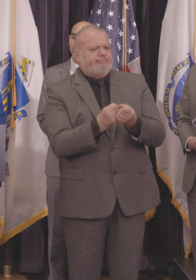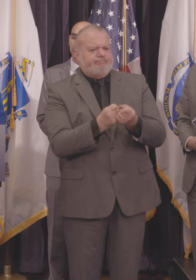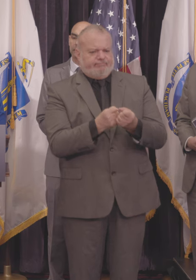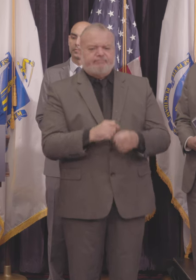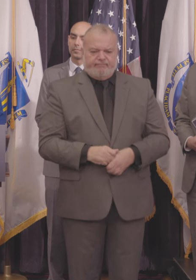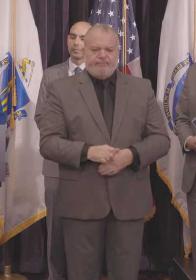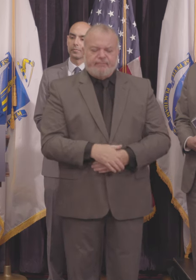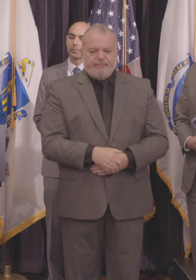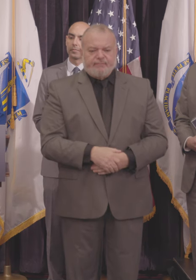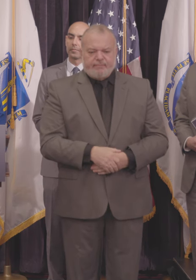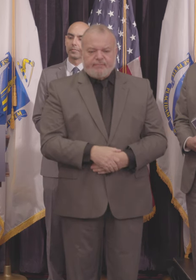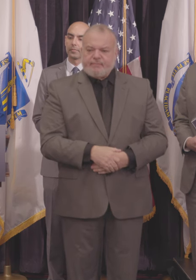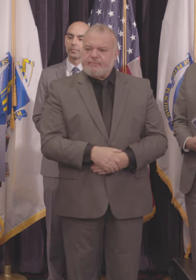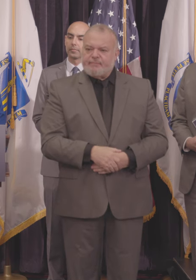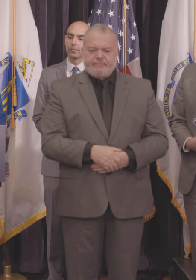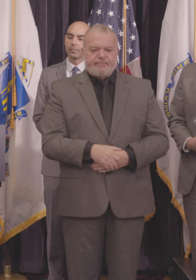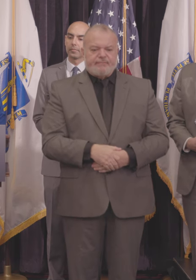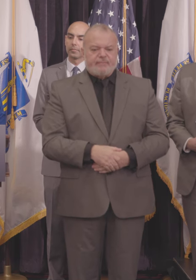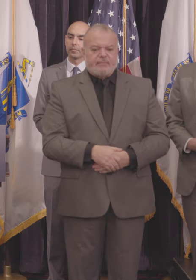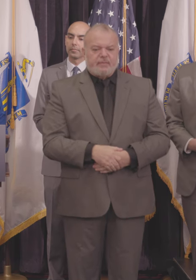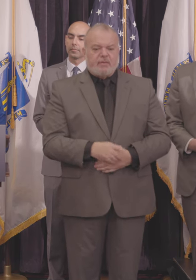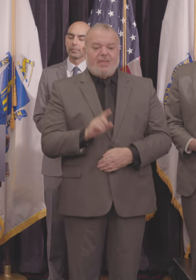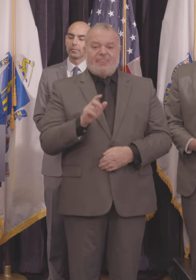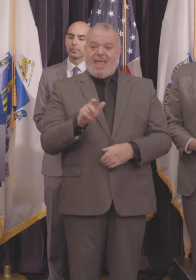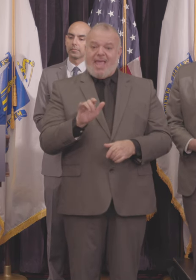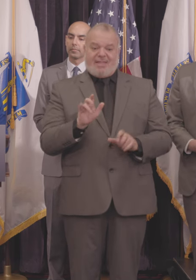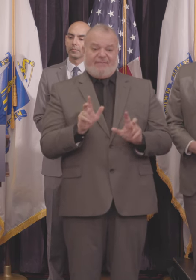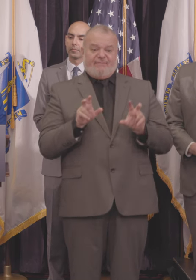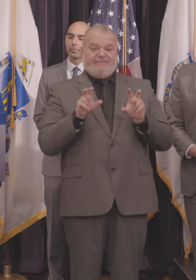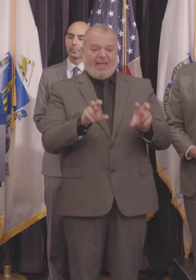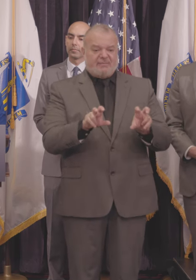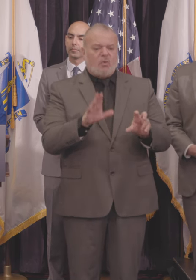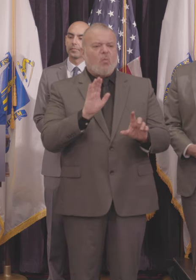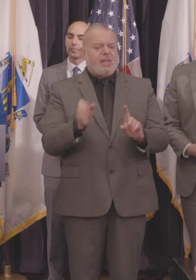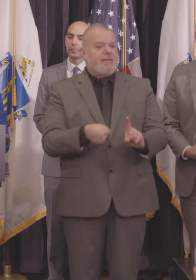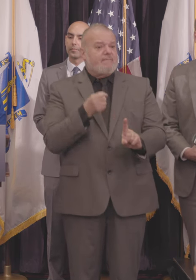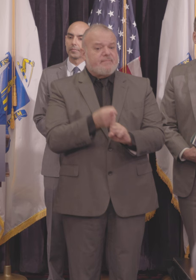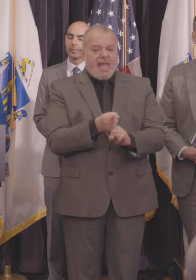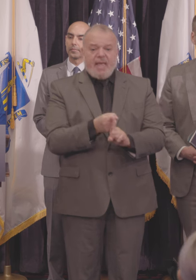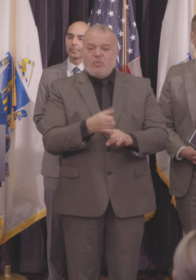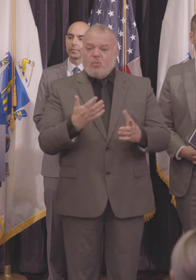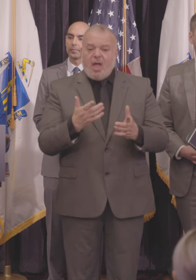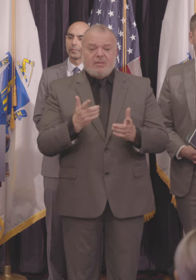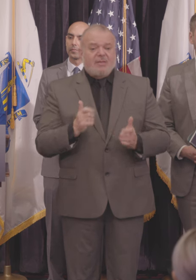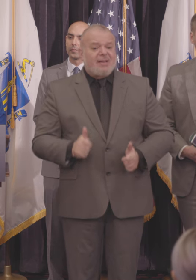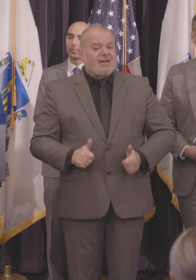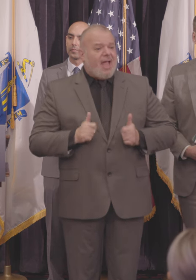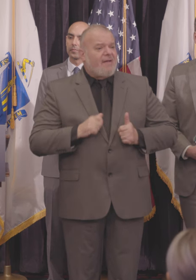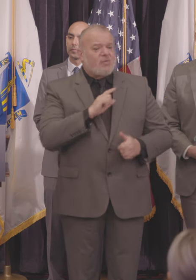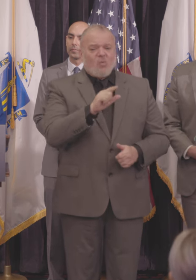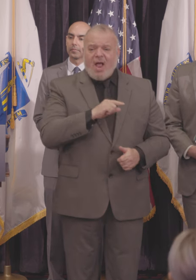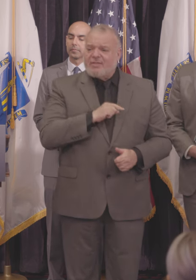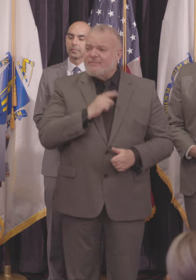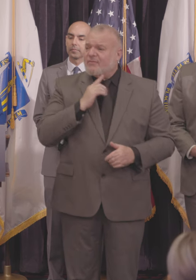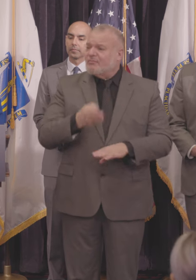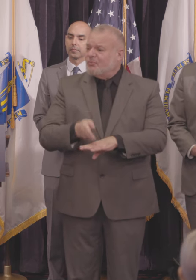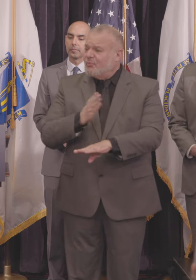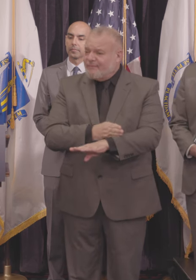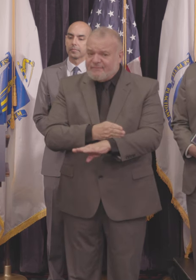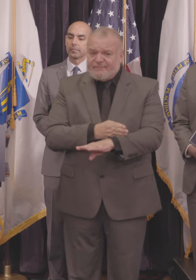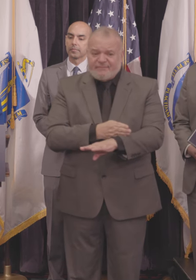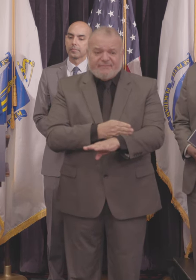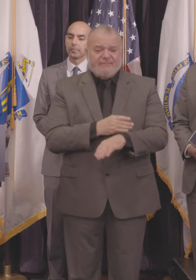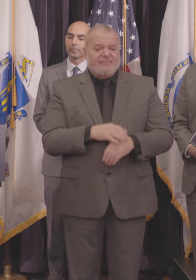investments not only improve the quality of life, they are integral to our economic growth and development. It's why